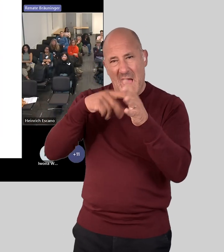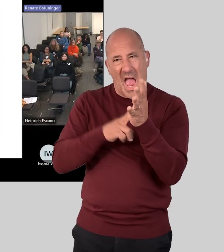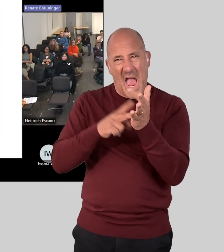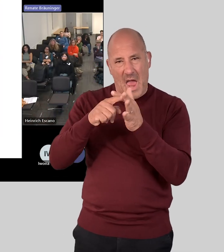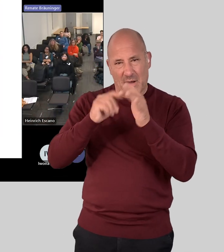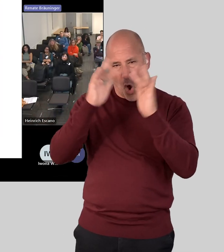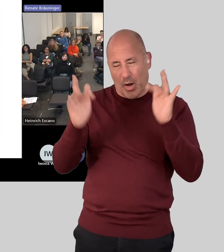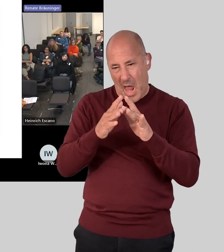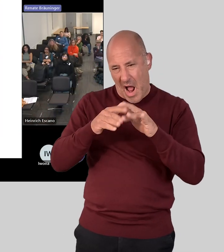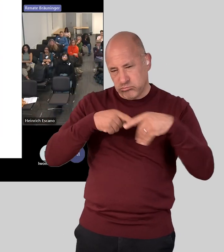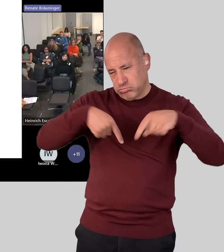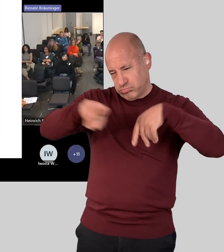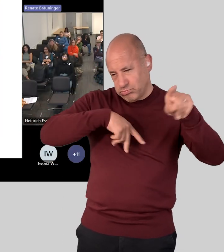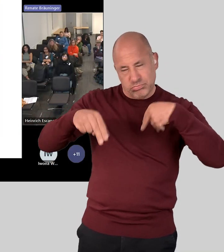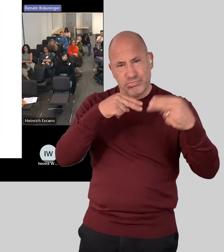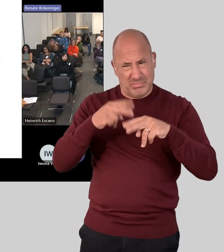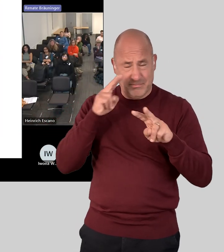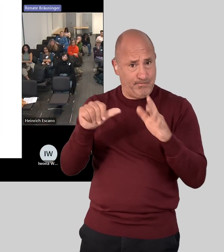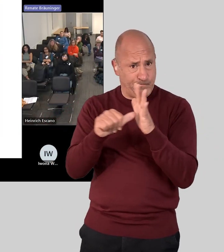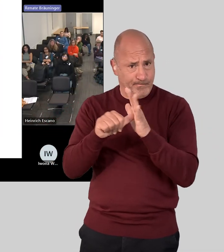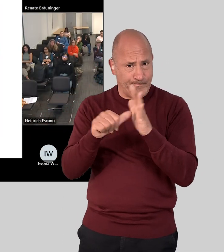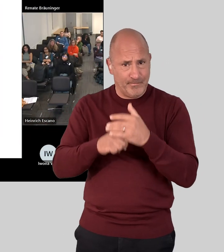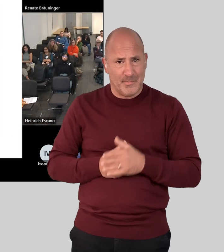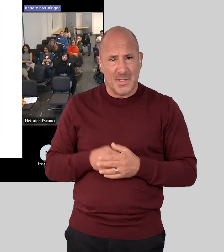entire choreography of the Kersmacher online.